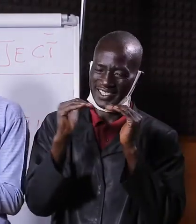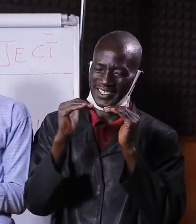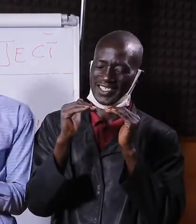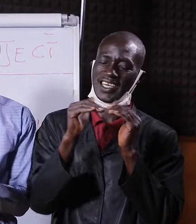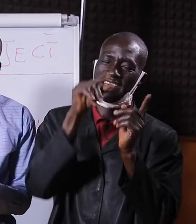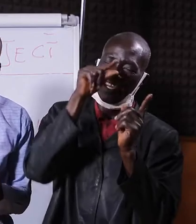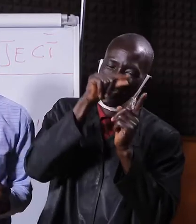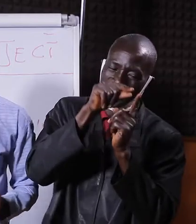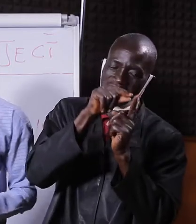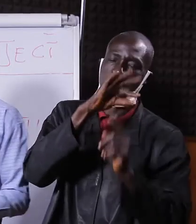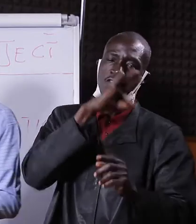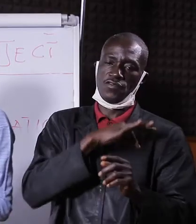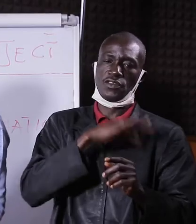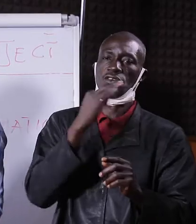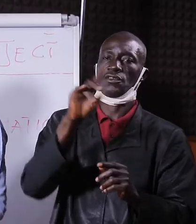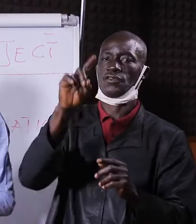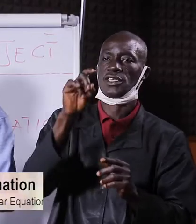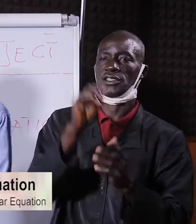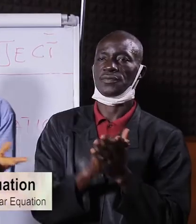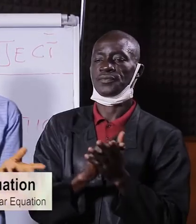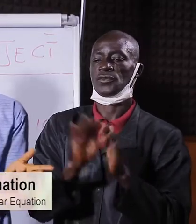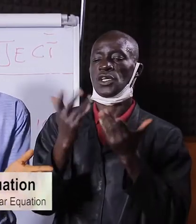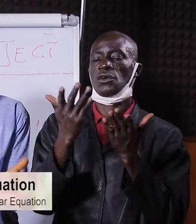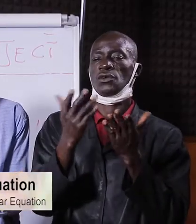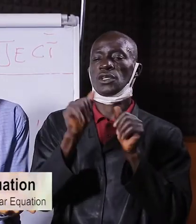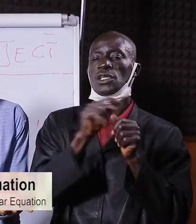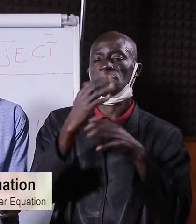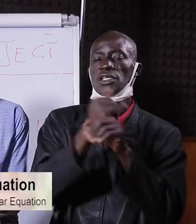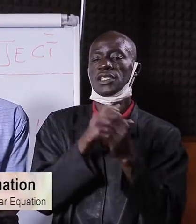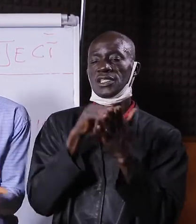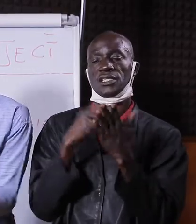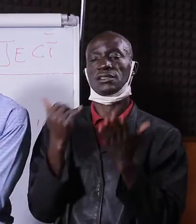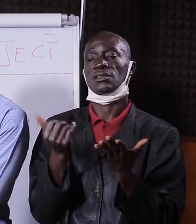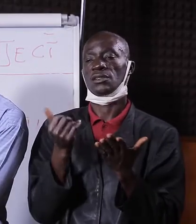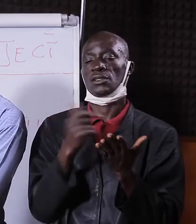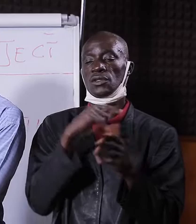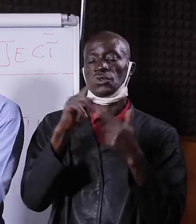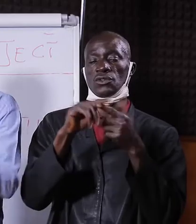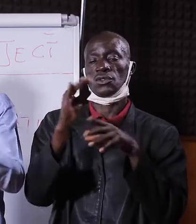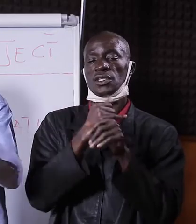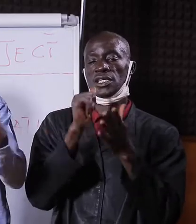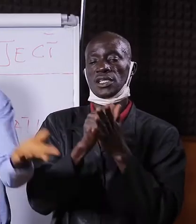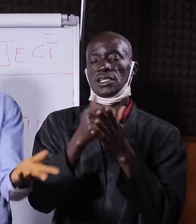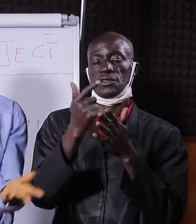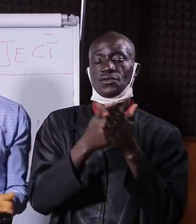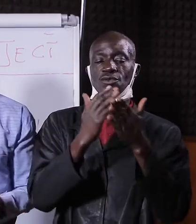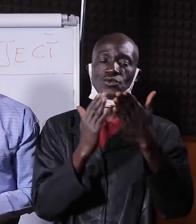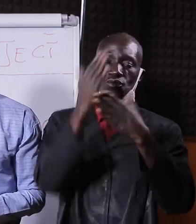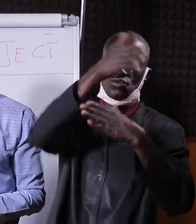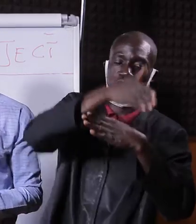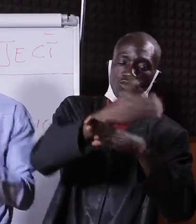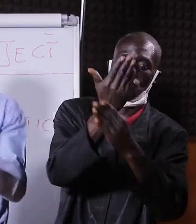We are looking for the exact value of x. How then can we get the value of x? We are going to get that by cross